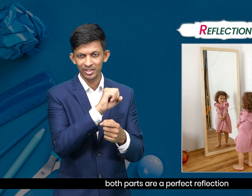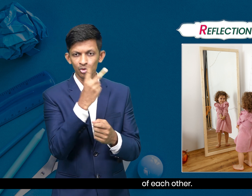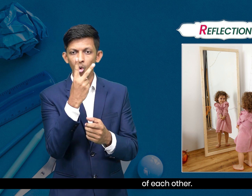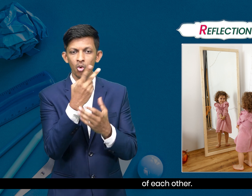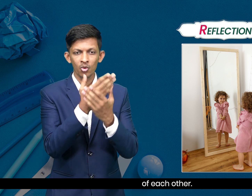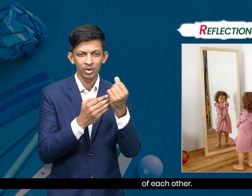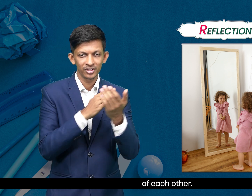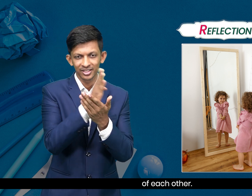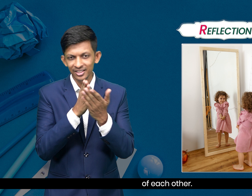of each other.